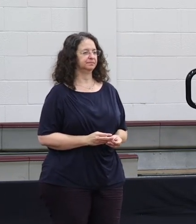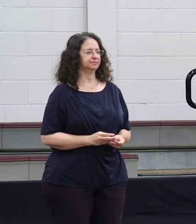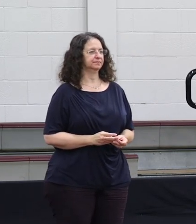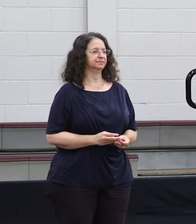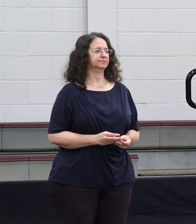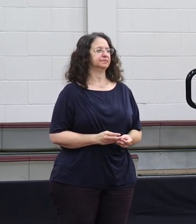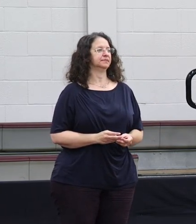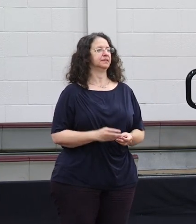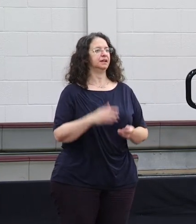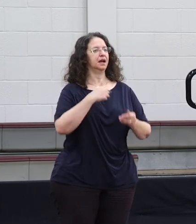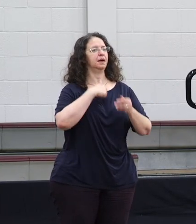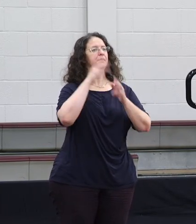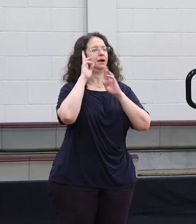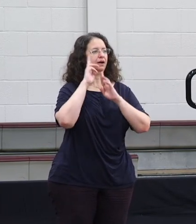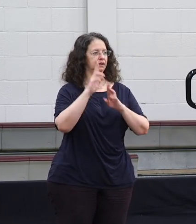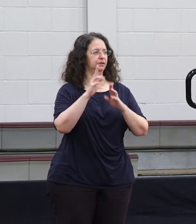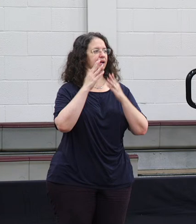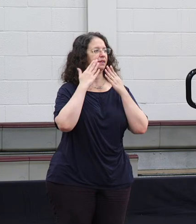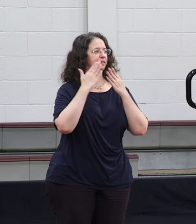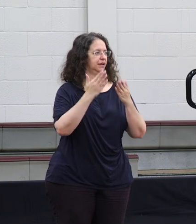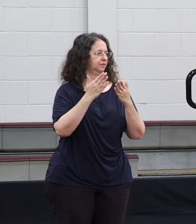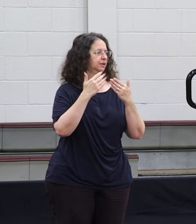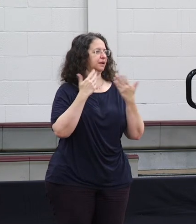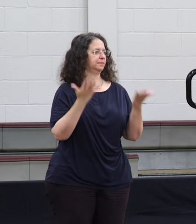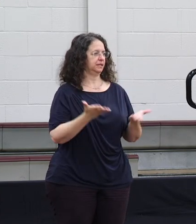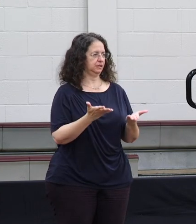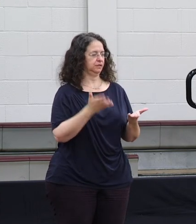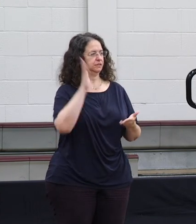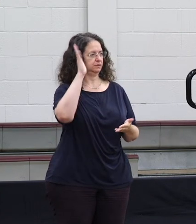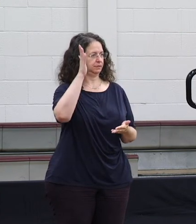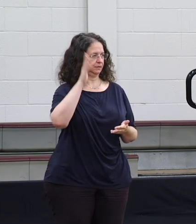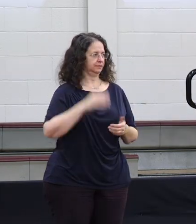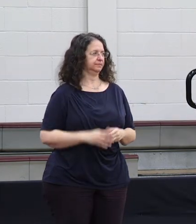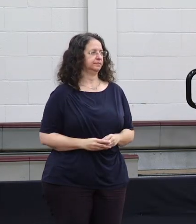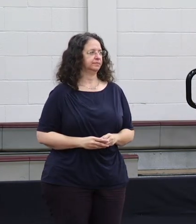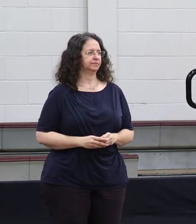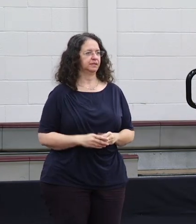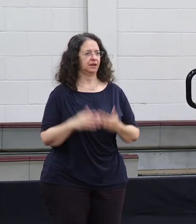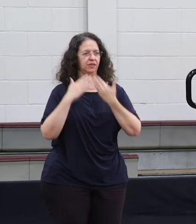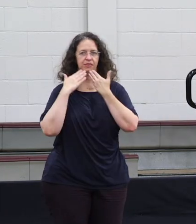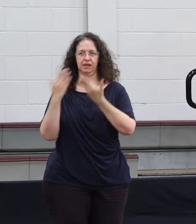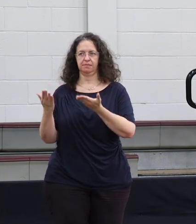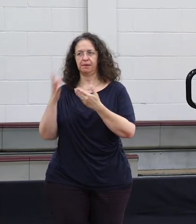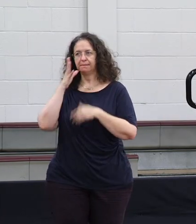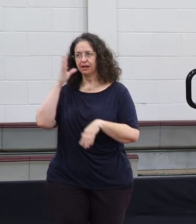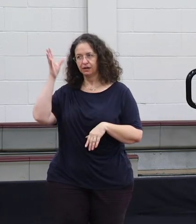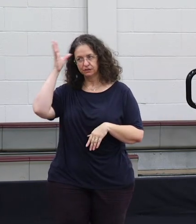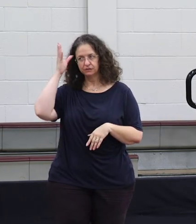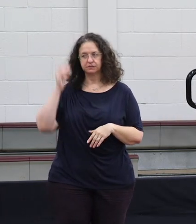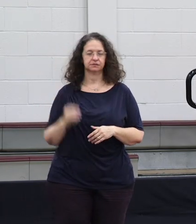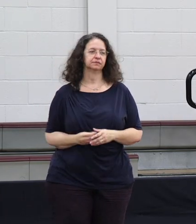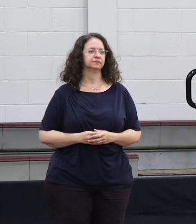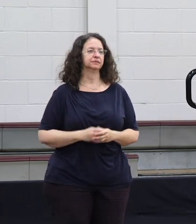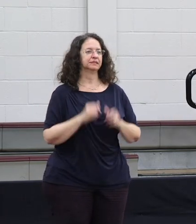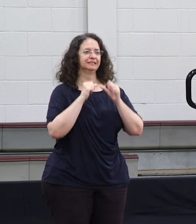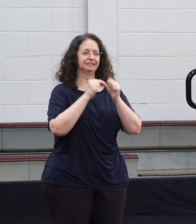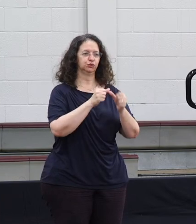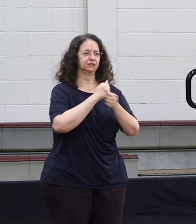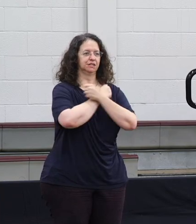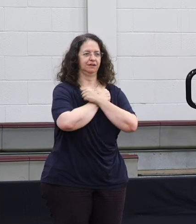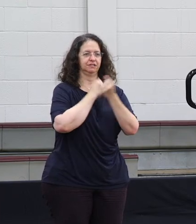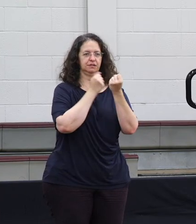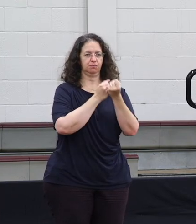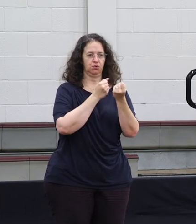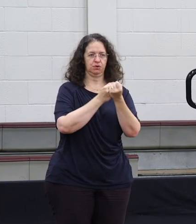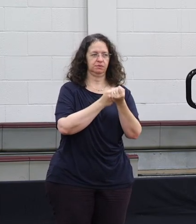It is with great honor and gratitude that I speak before you today. I'd first like to thank my parents, without whose continuous love and support, I